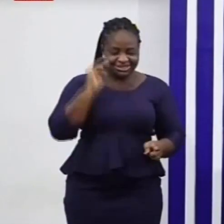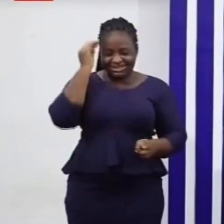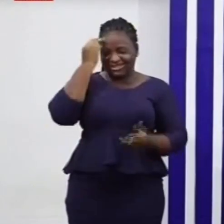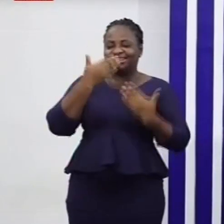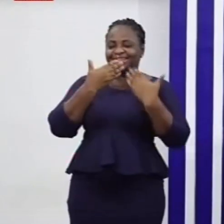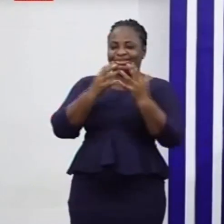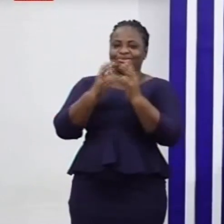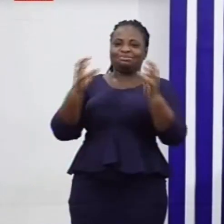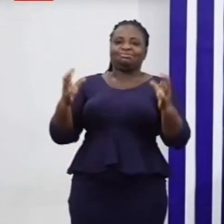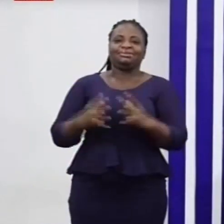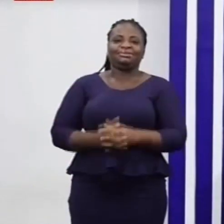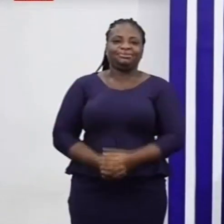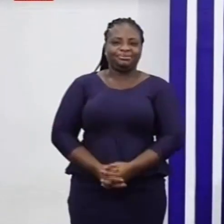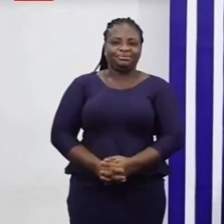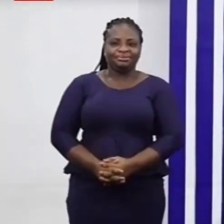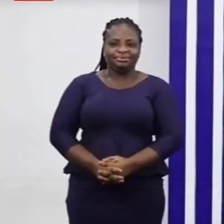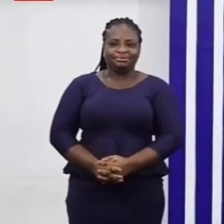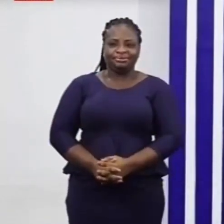the opportunity.